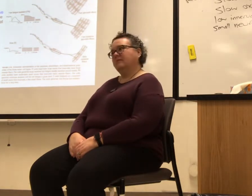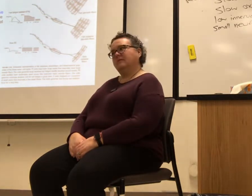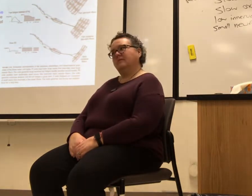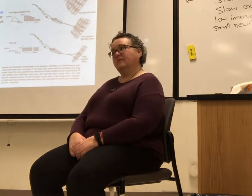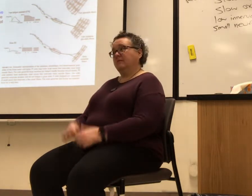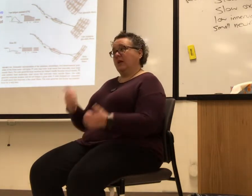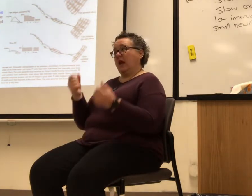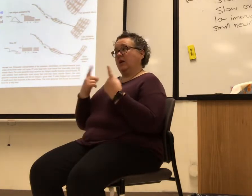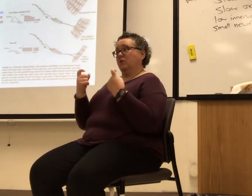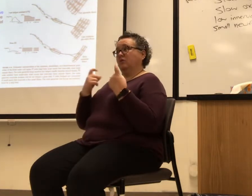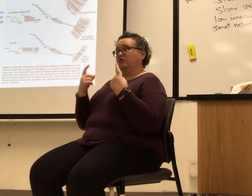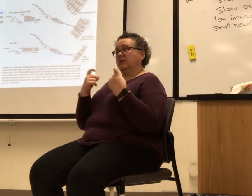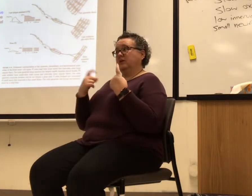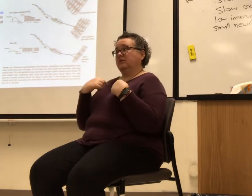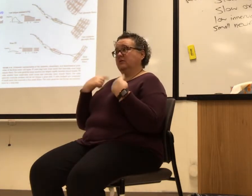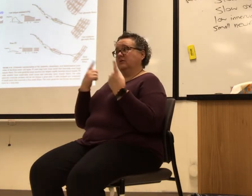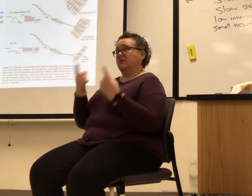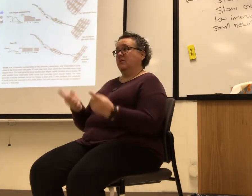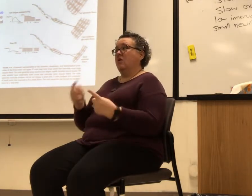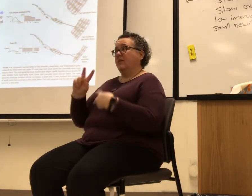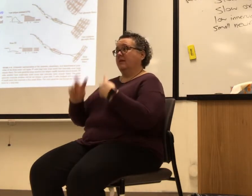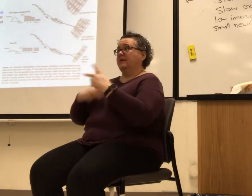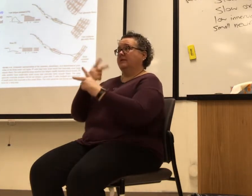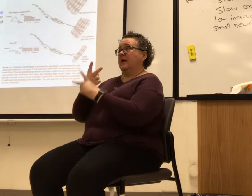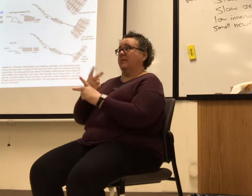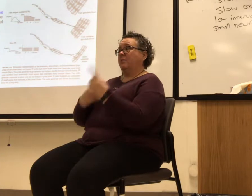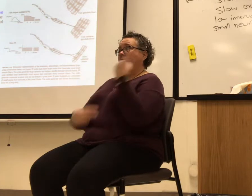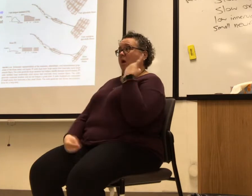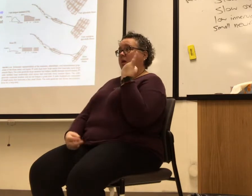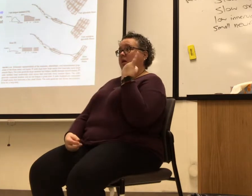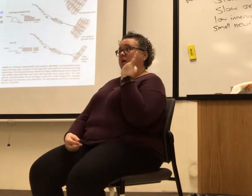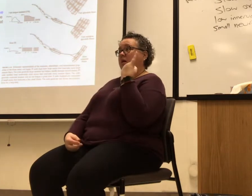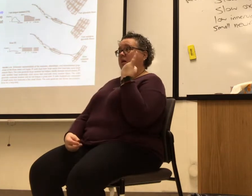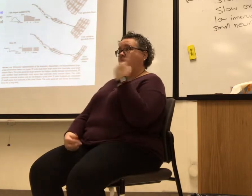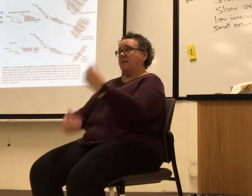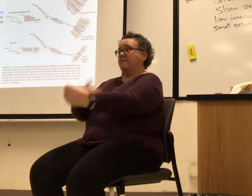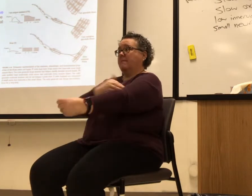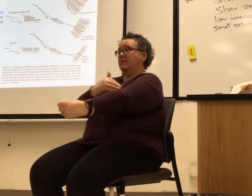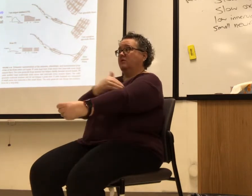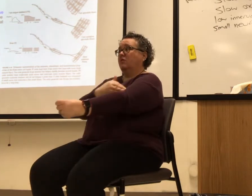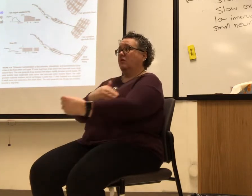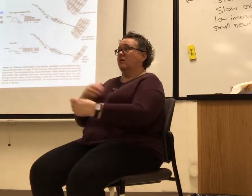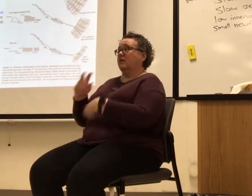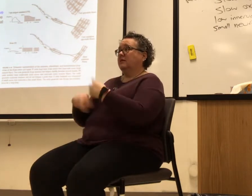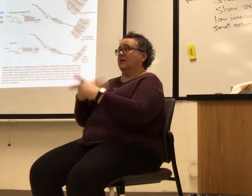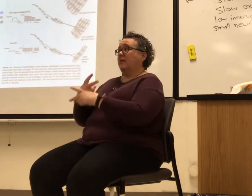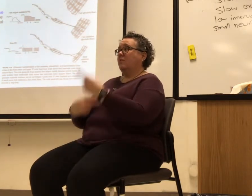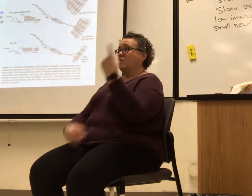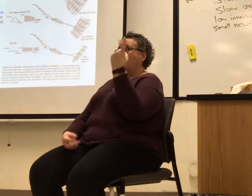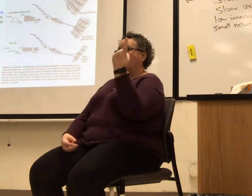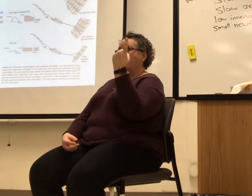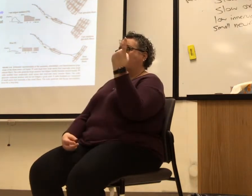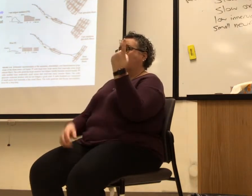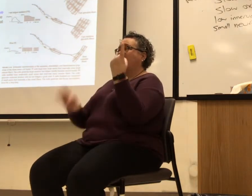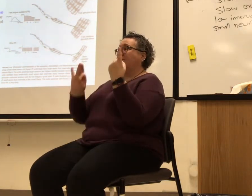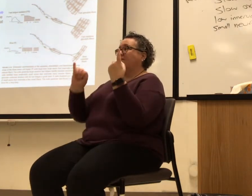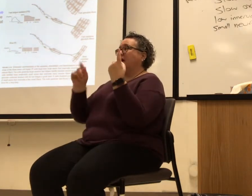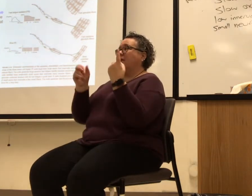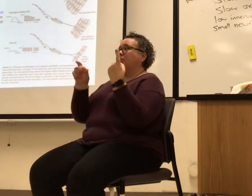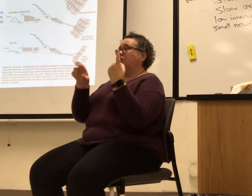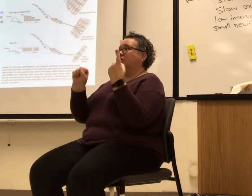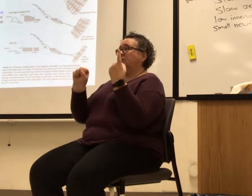So any questions on the type 1? Type 1